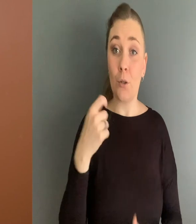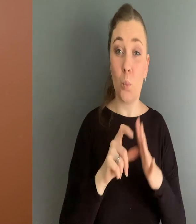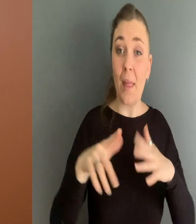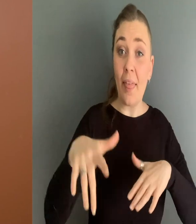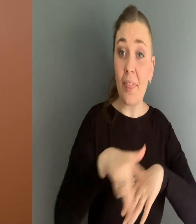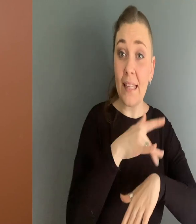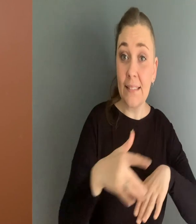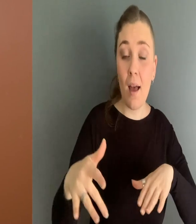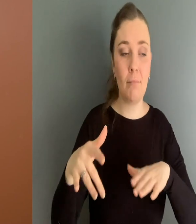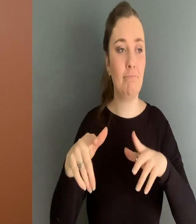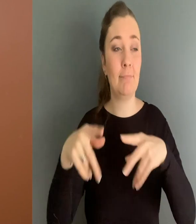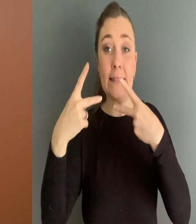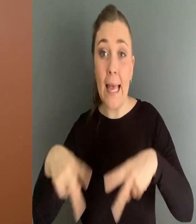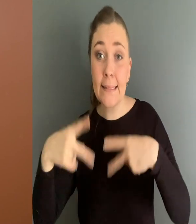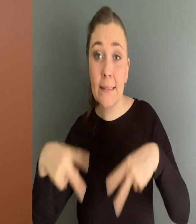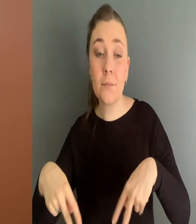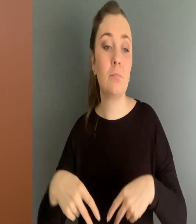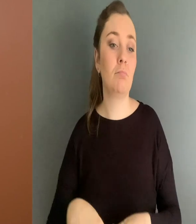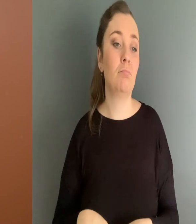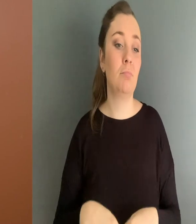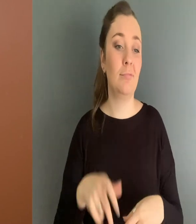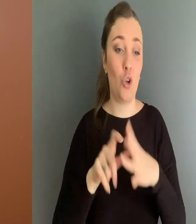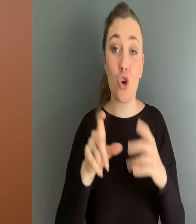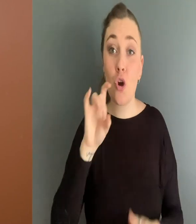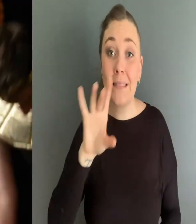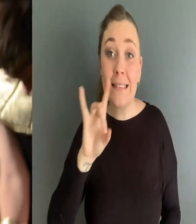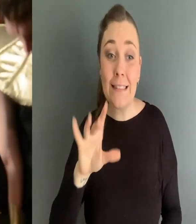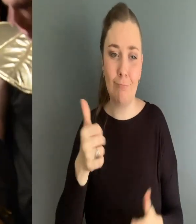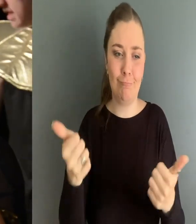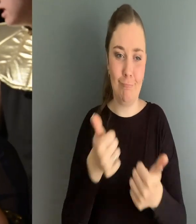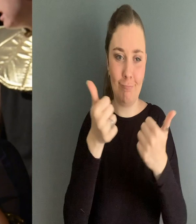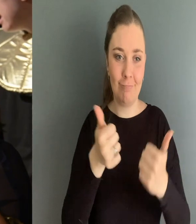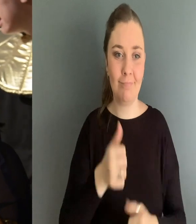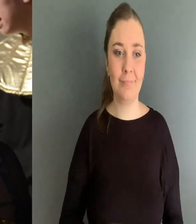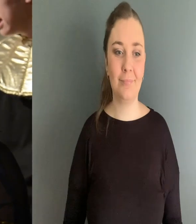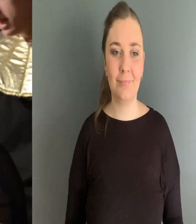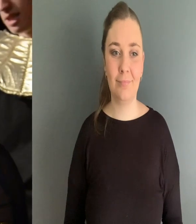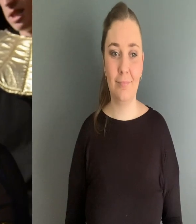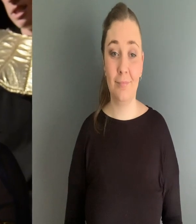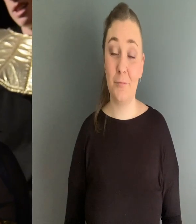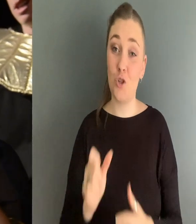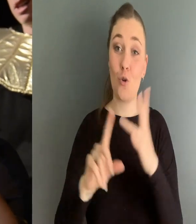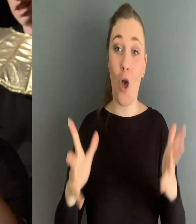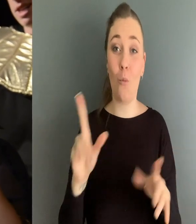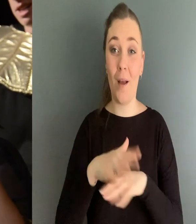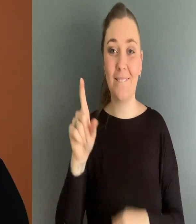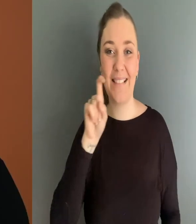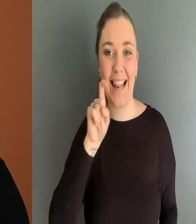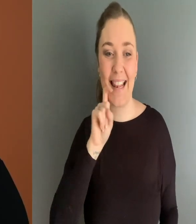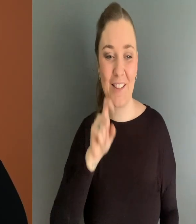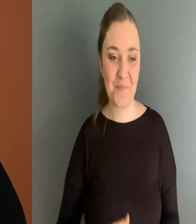theater we do dance we do a lot of comedy and we do a lot of fun